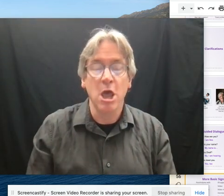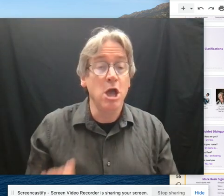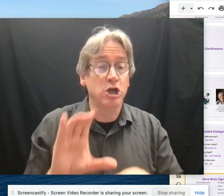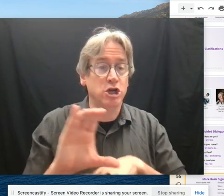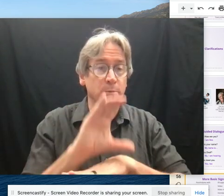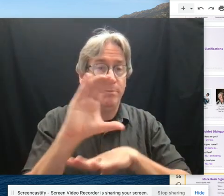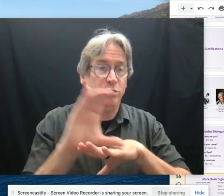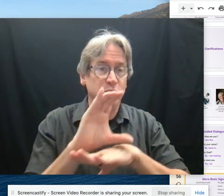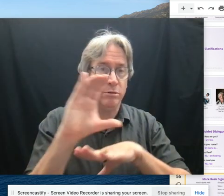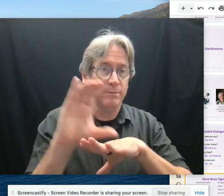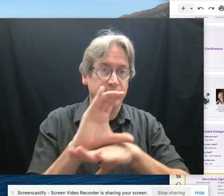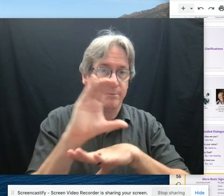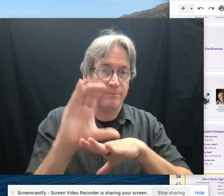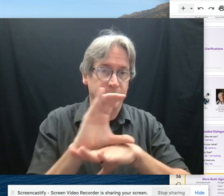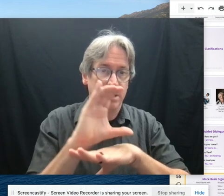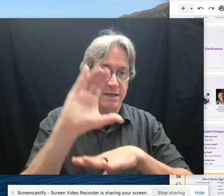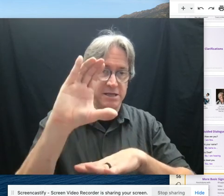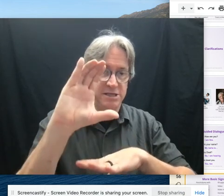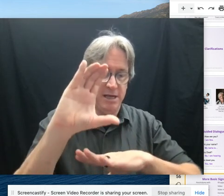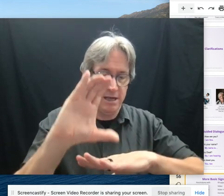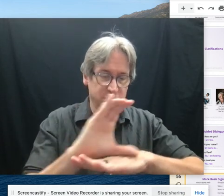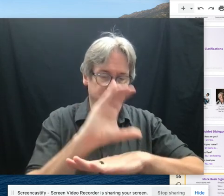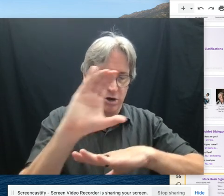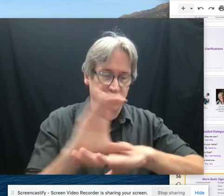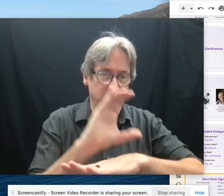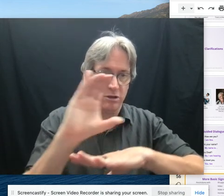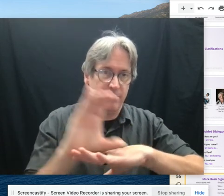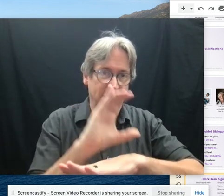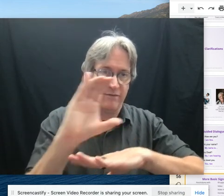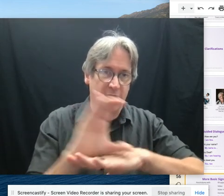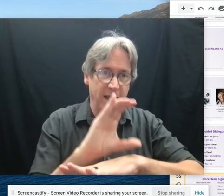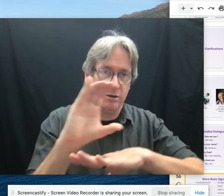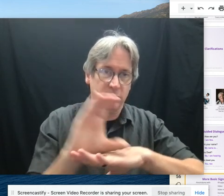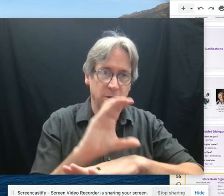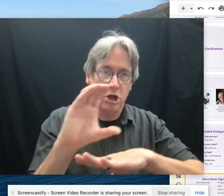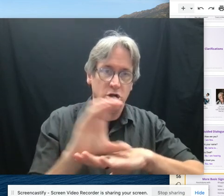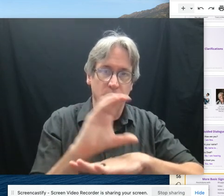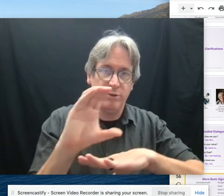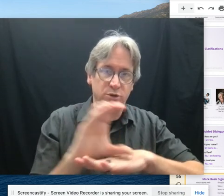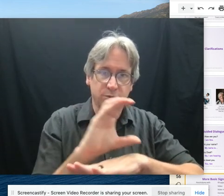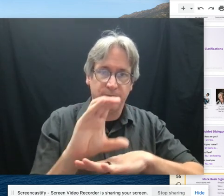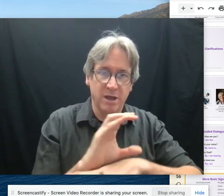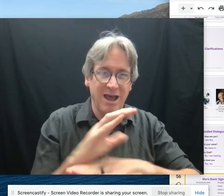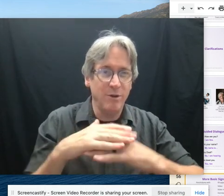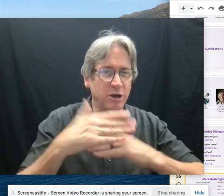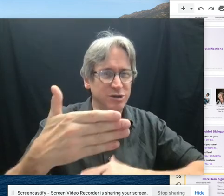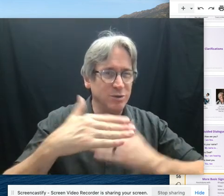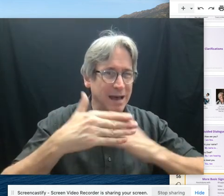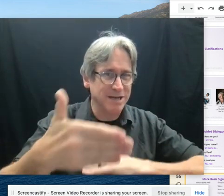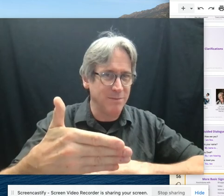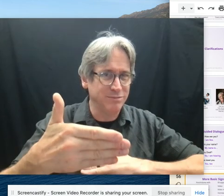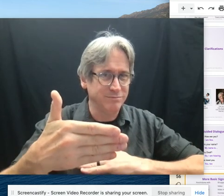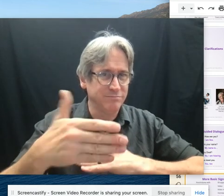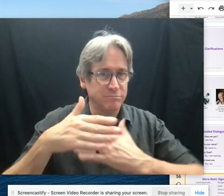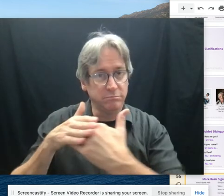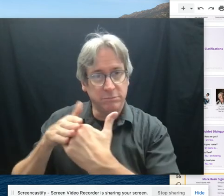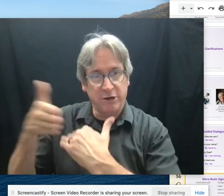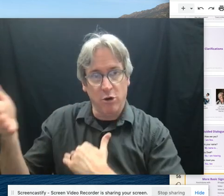from. Computer. Take a C and just brush it along the back of your hand. Computer. We could also do